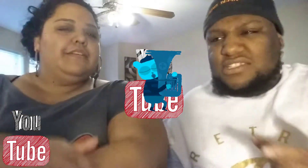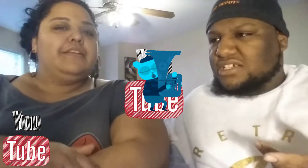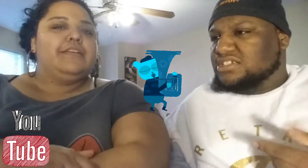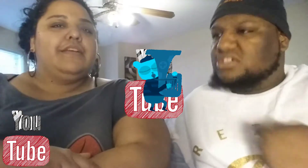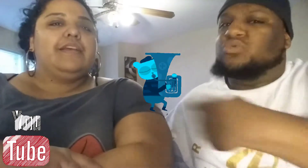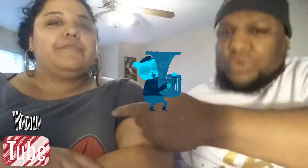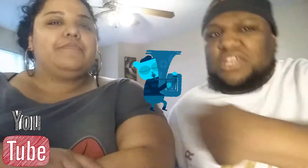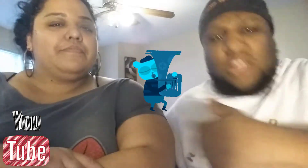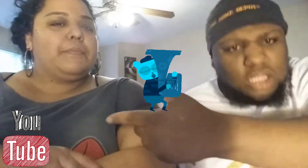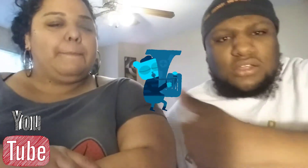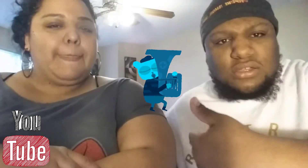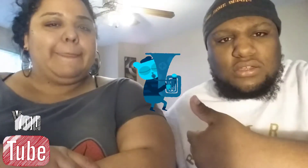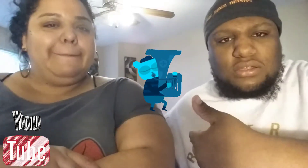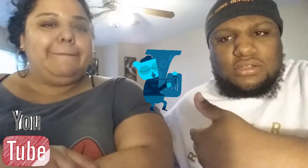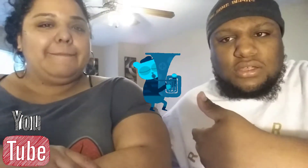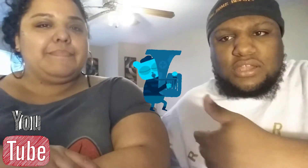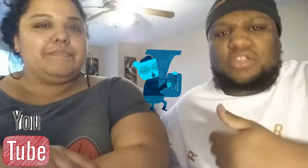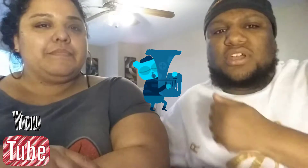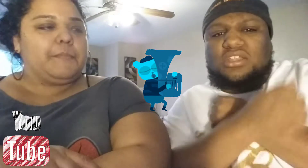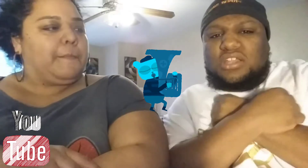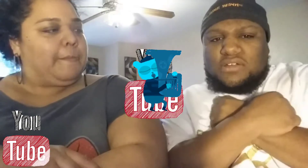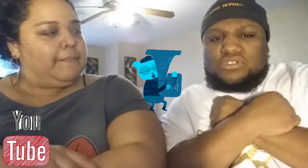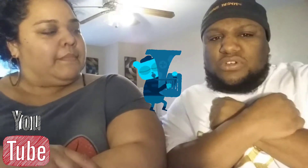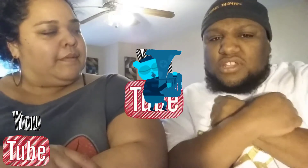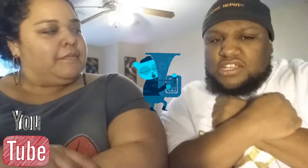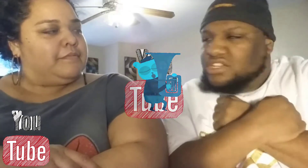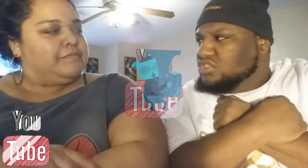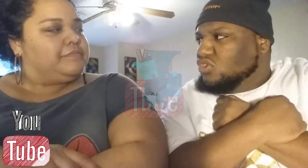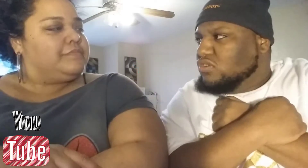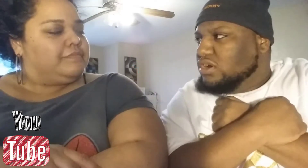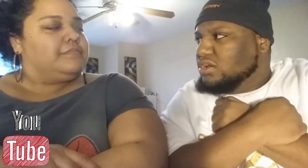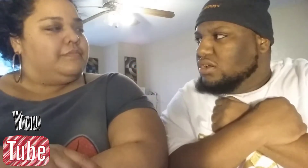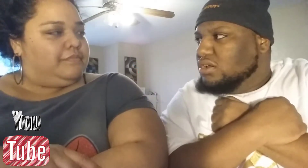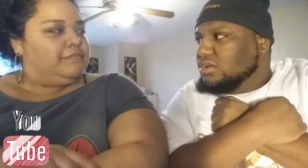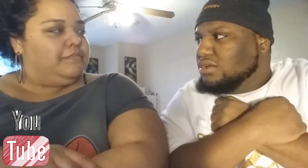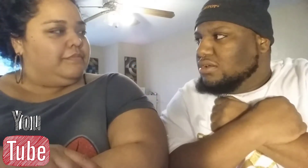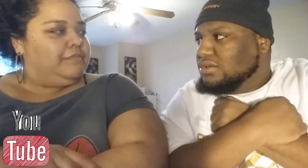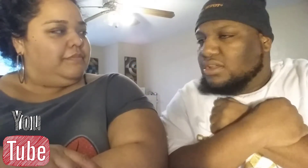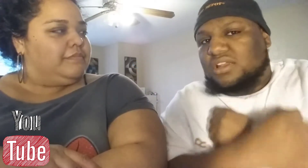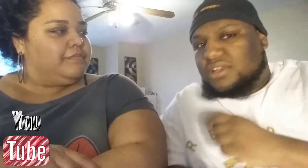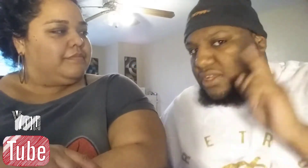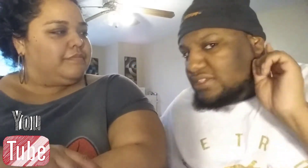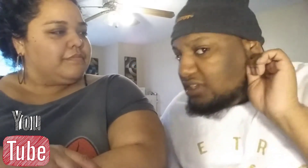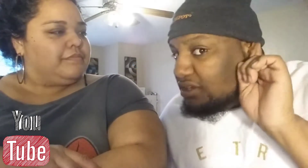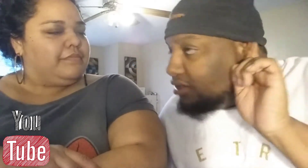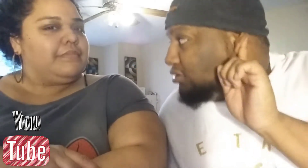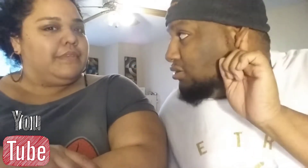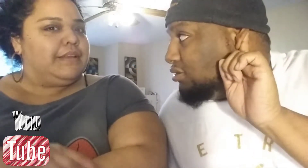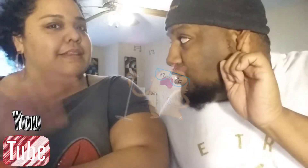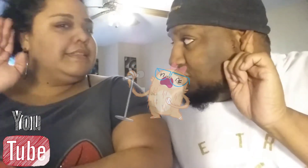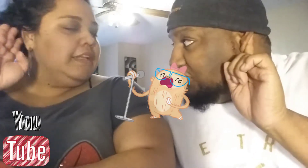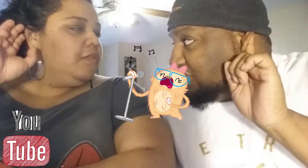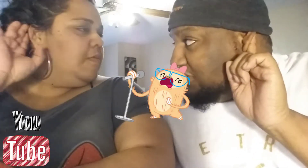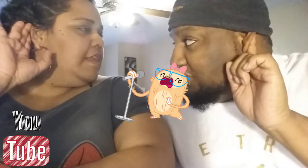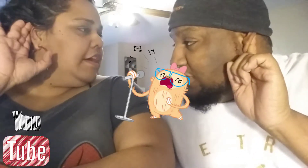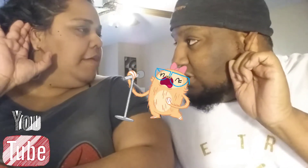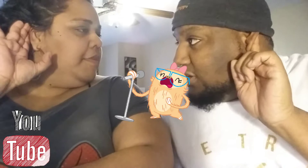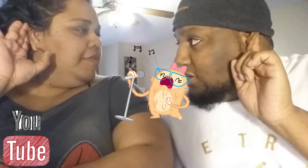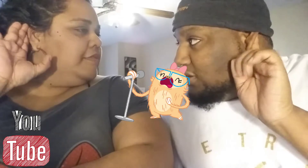it's easy. It's we. Mm-hmm. And then you got the love drink. It like touching your heart. Mm-hmm. Listening. Listening with a cup, though.